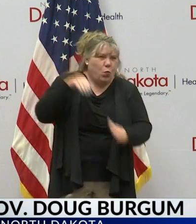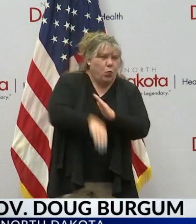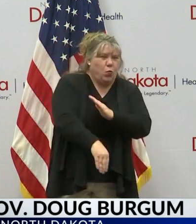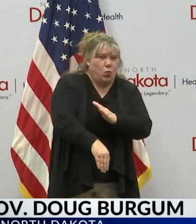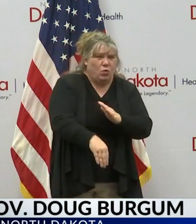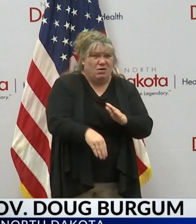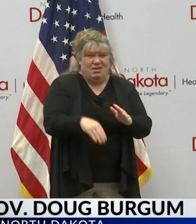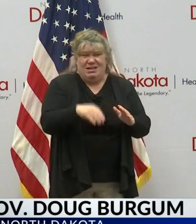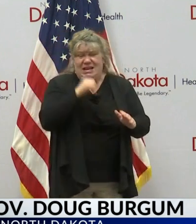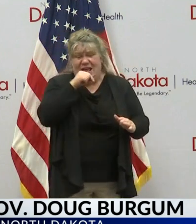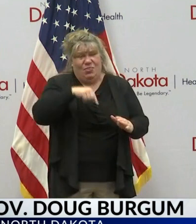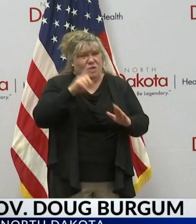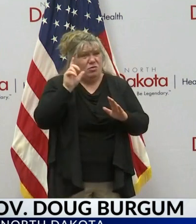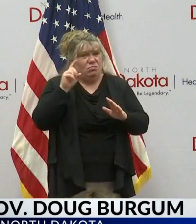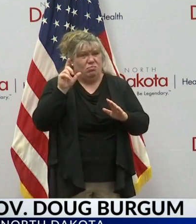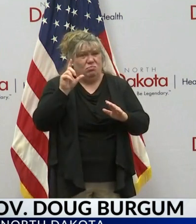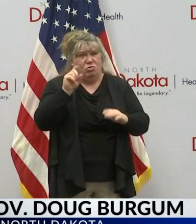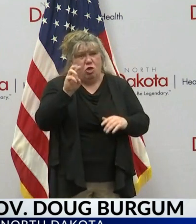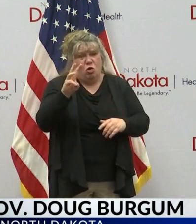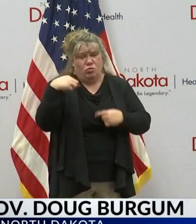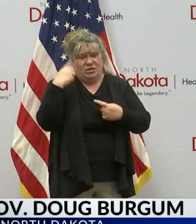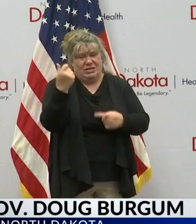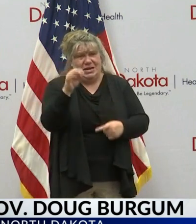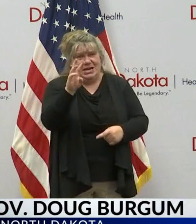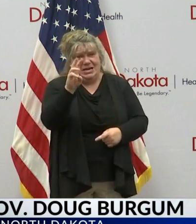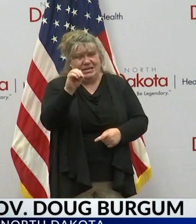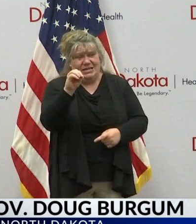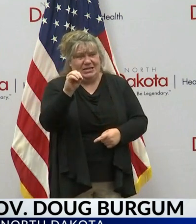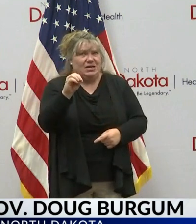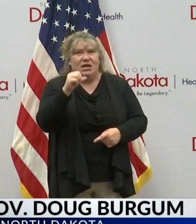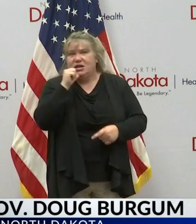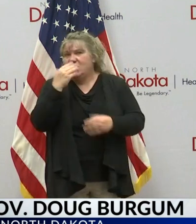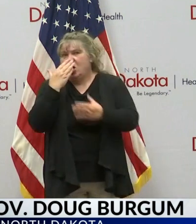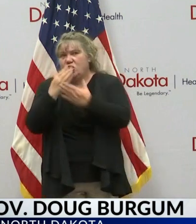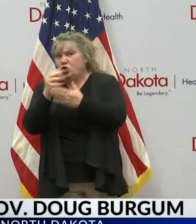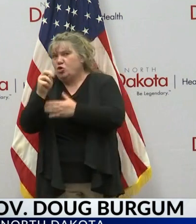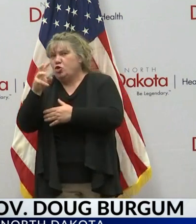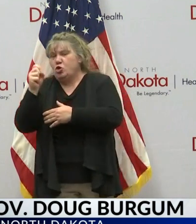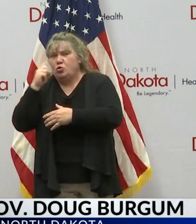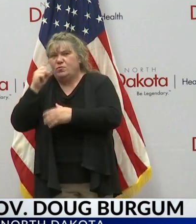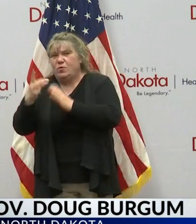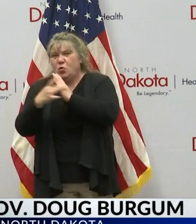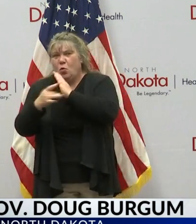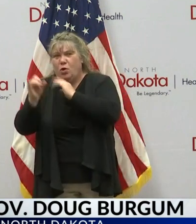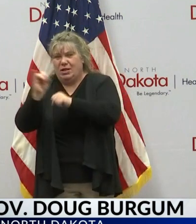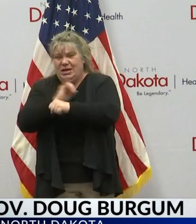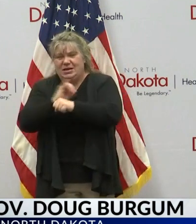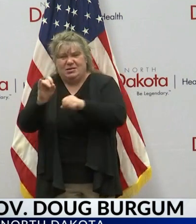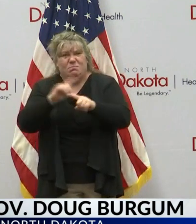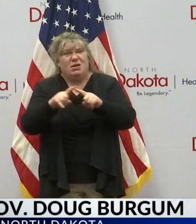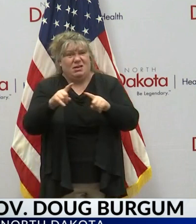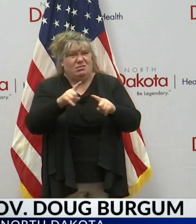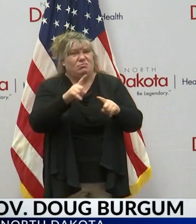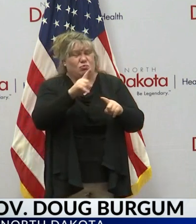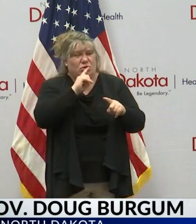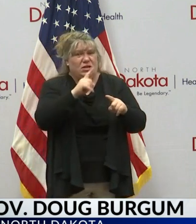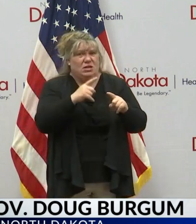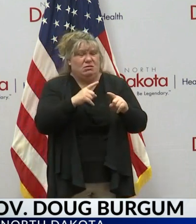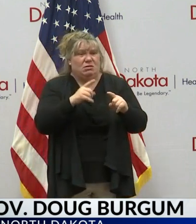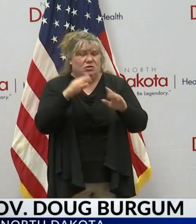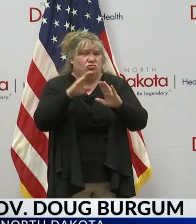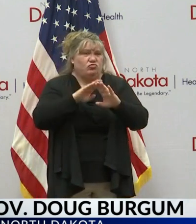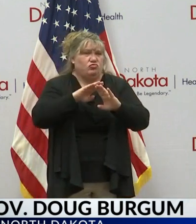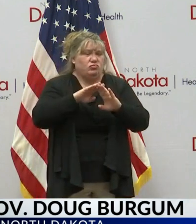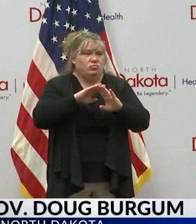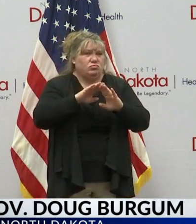good news for the oil industry, but it is an indication of, again, of this tremendous demand drop.